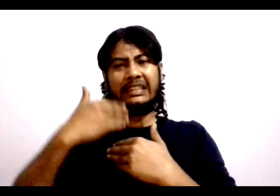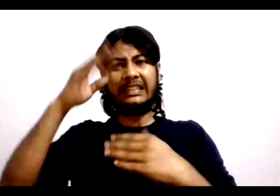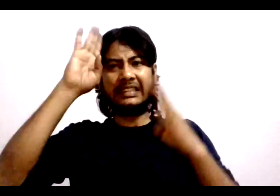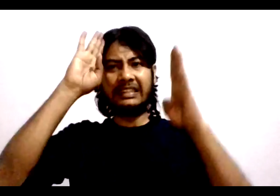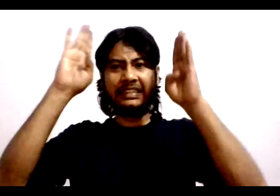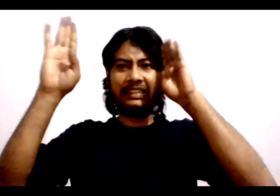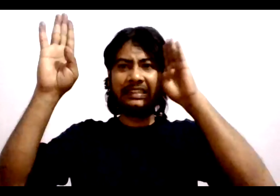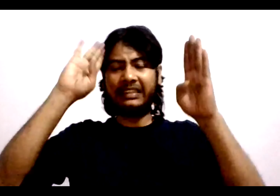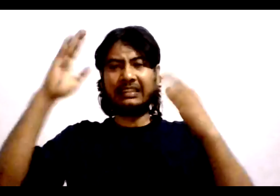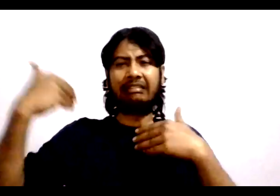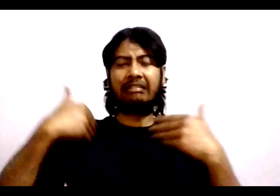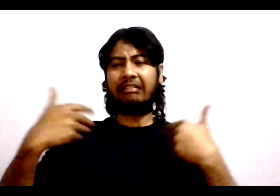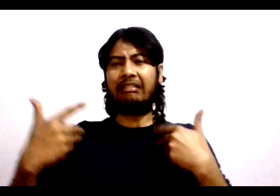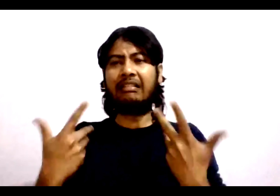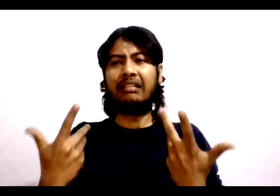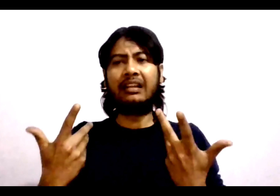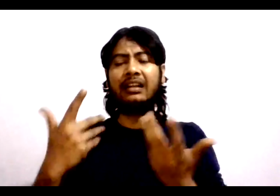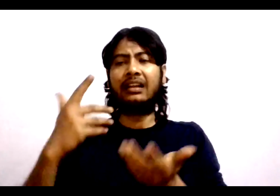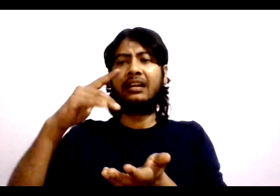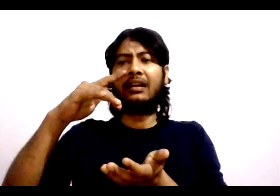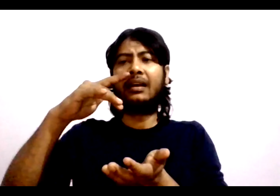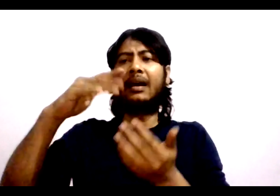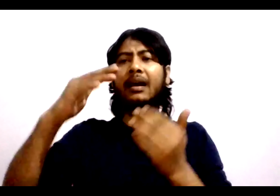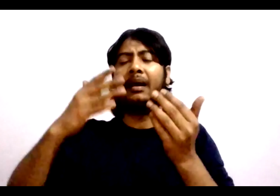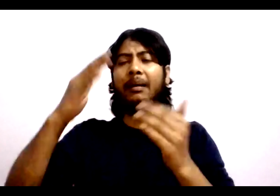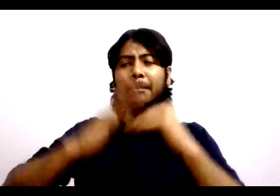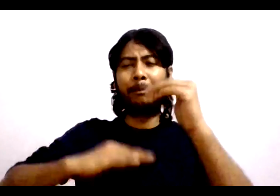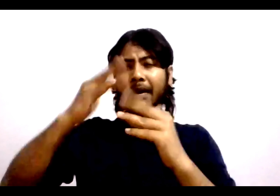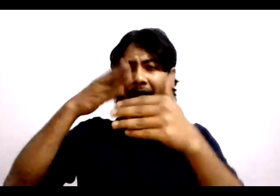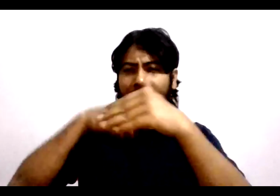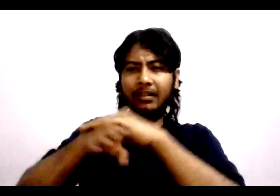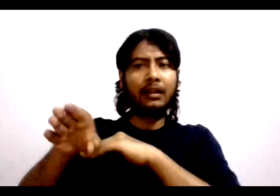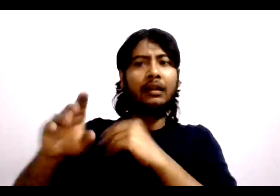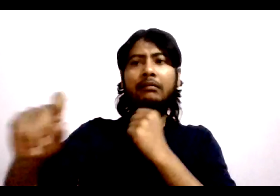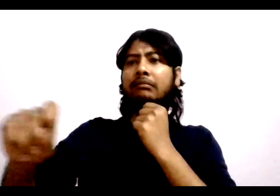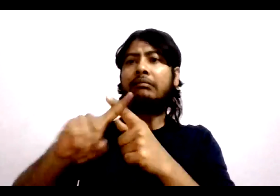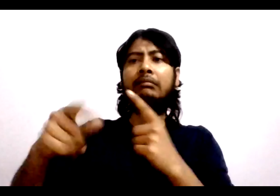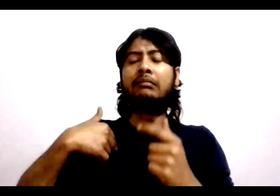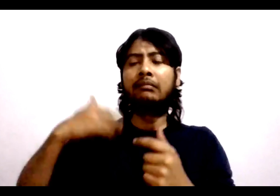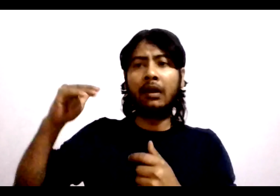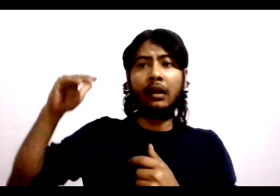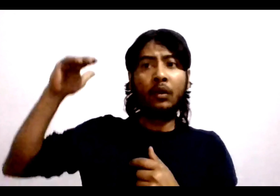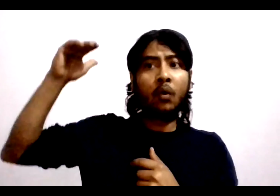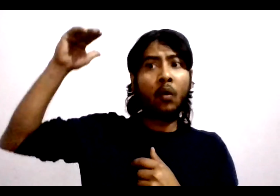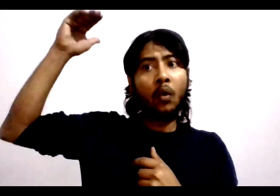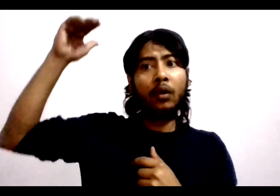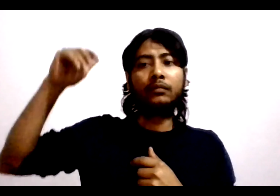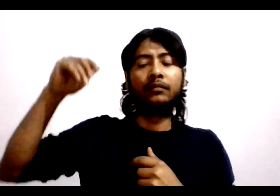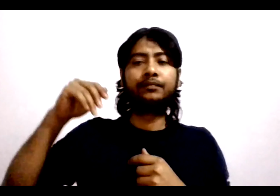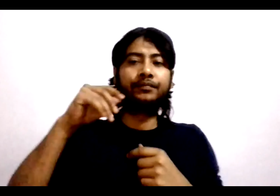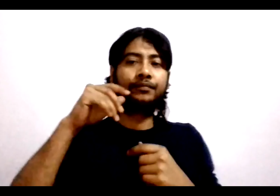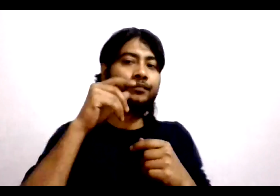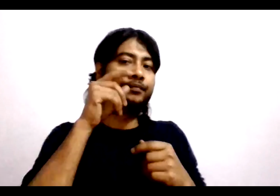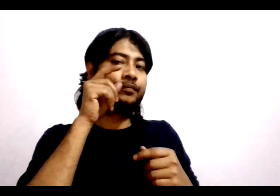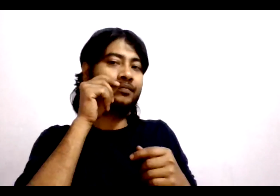public buildings. Mhm. Let me tell you. Thank you, Pankaj. I got your